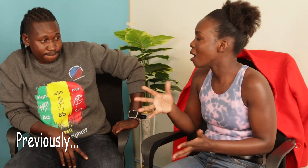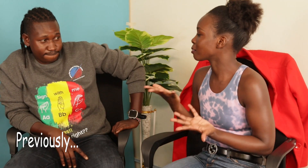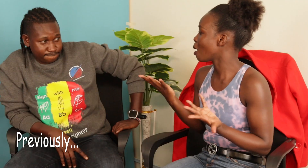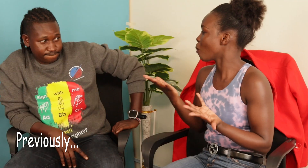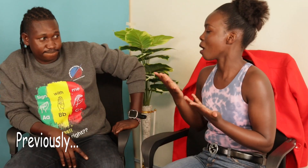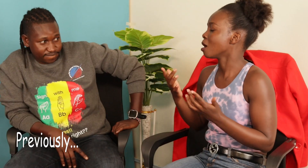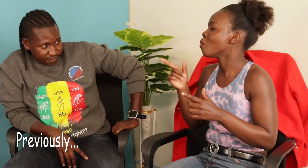stressed.